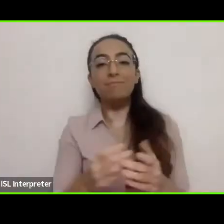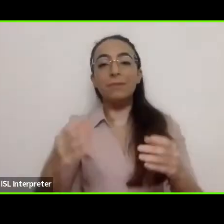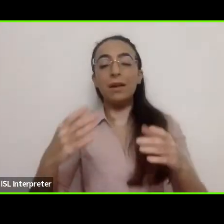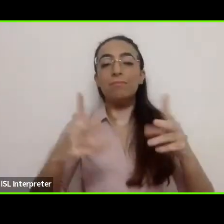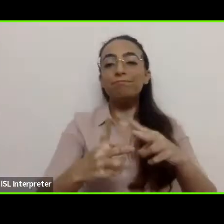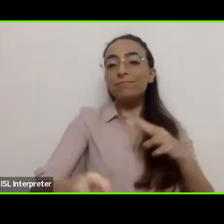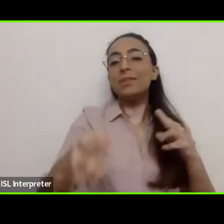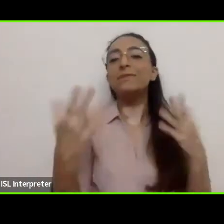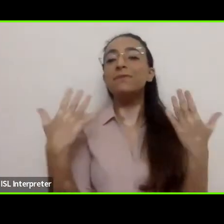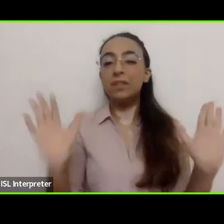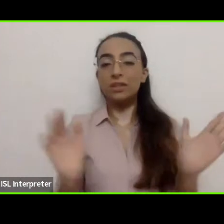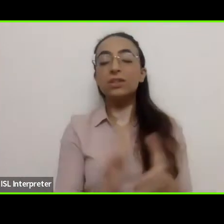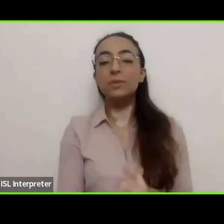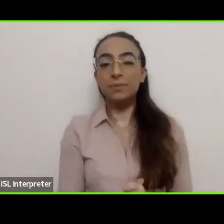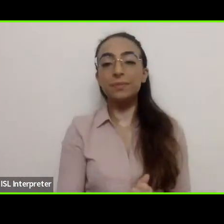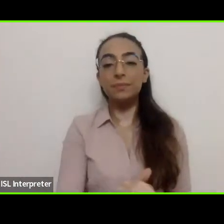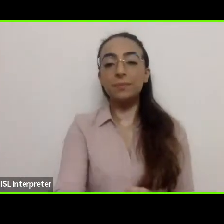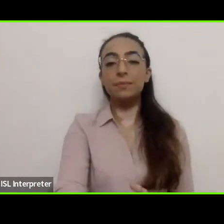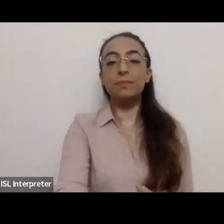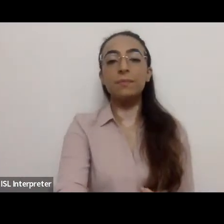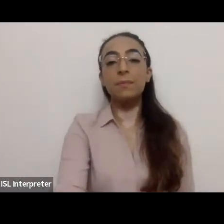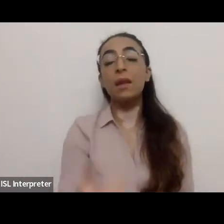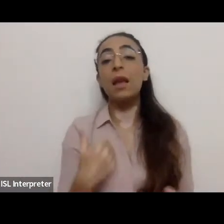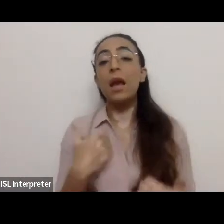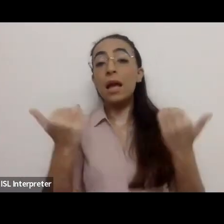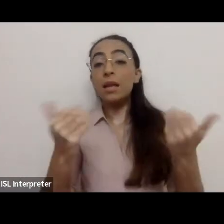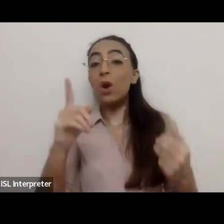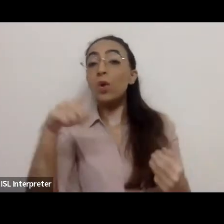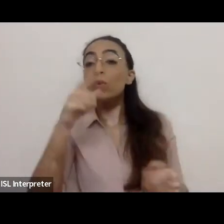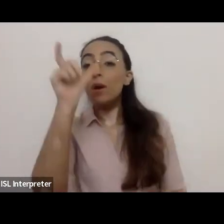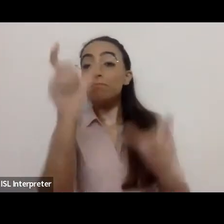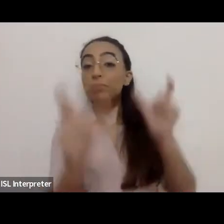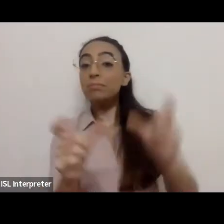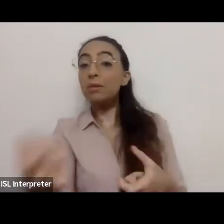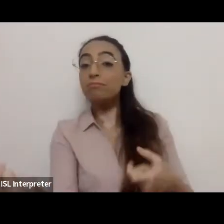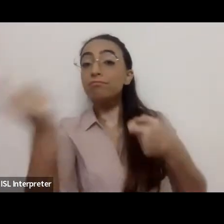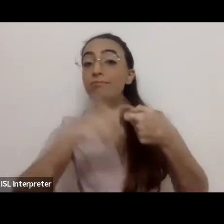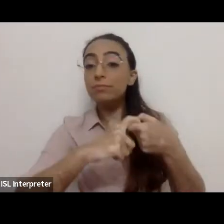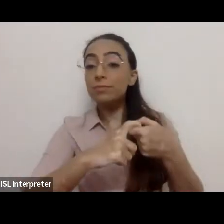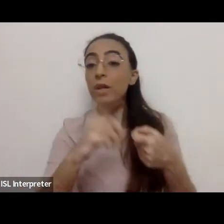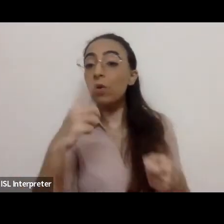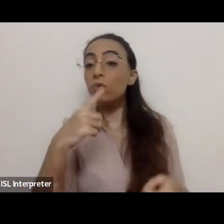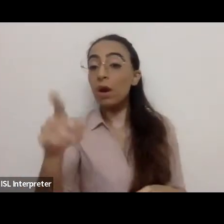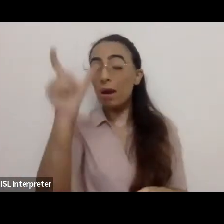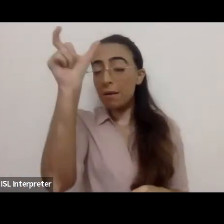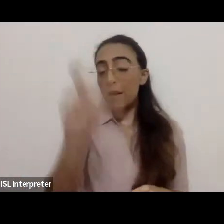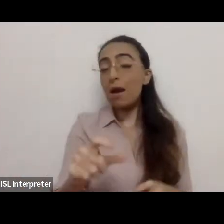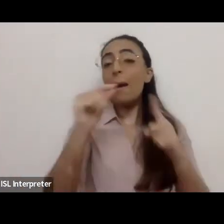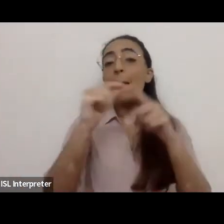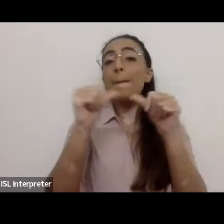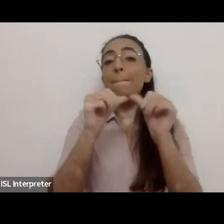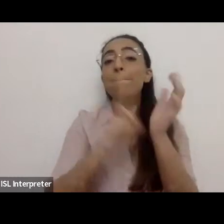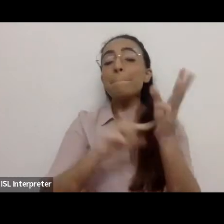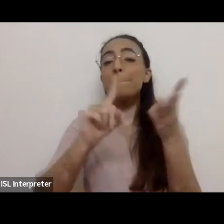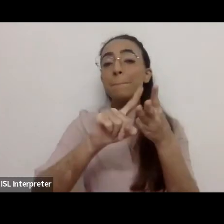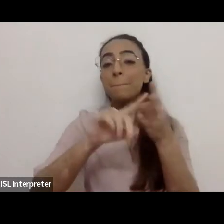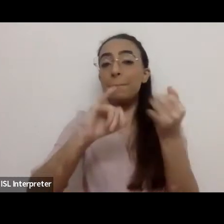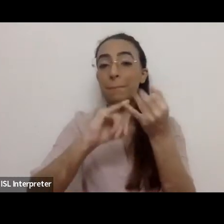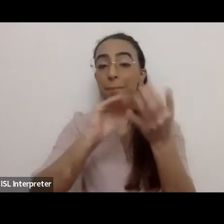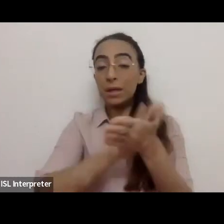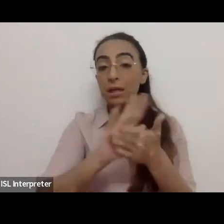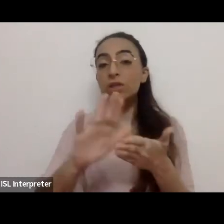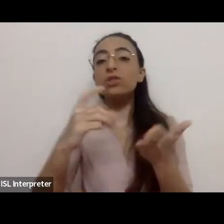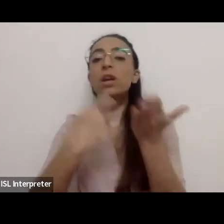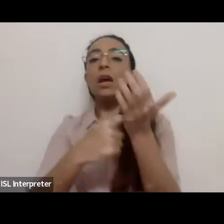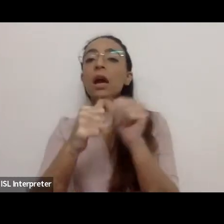event. Friends, we are joined by Mr. Panish Rao, Head Sustainability-MIndtree. Panish